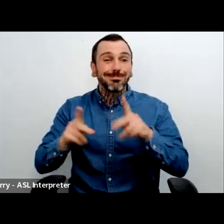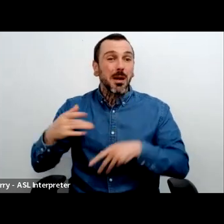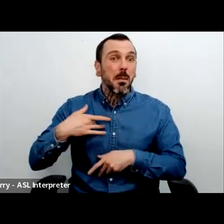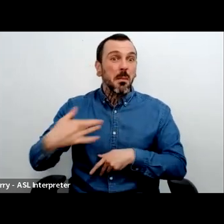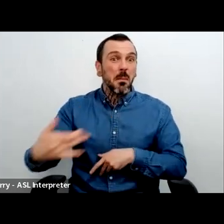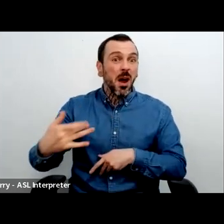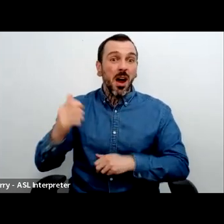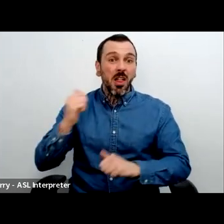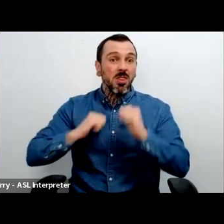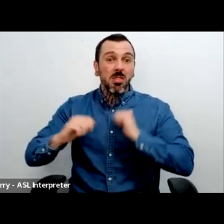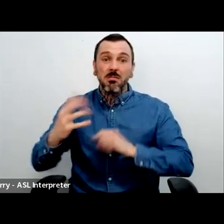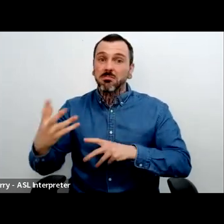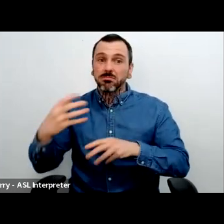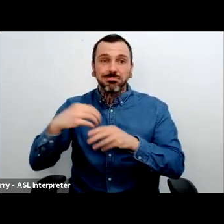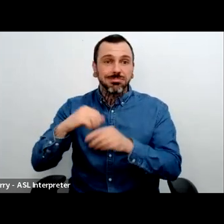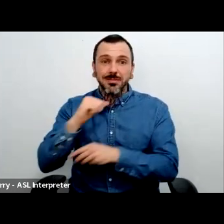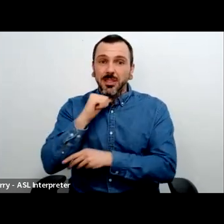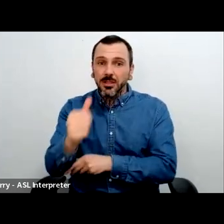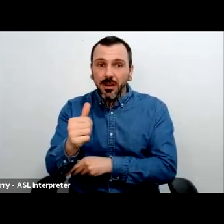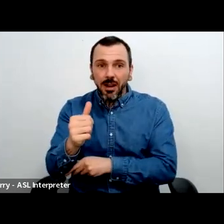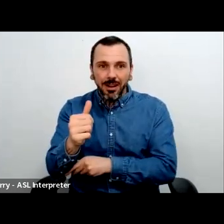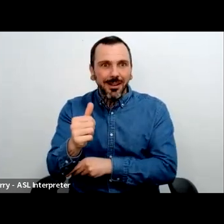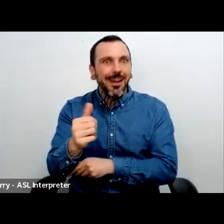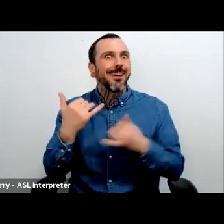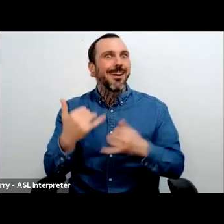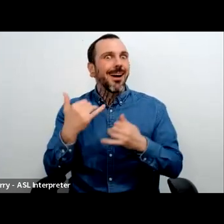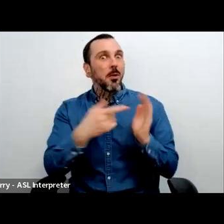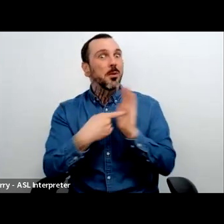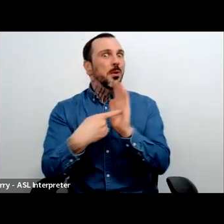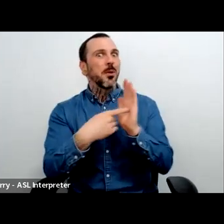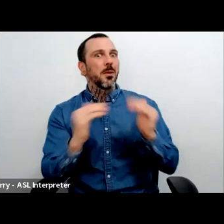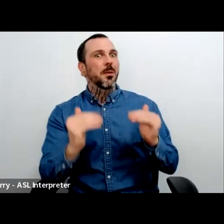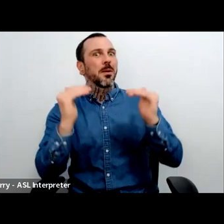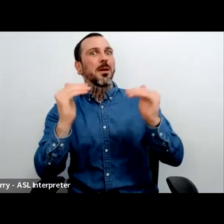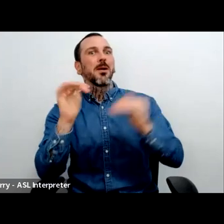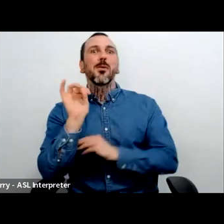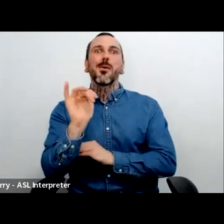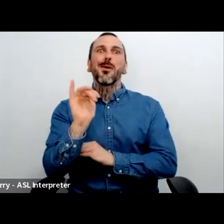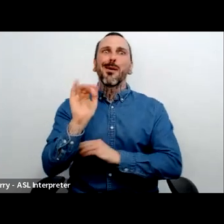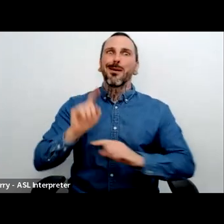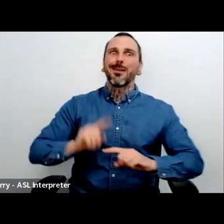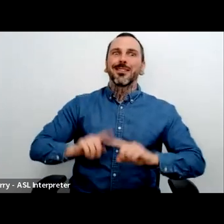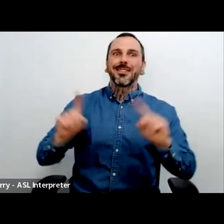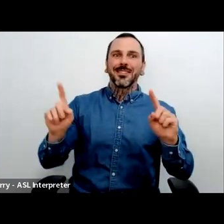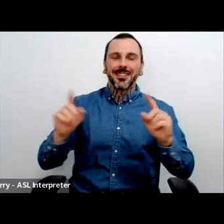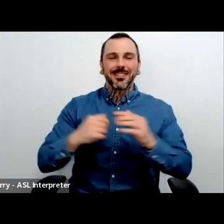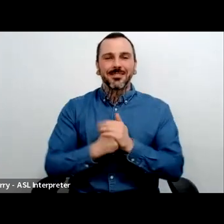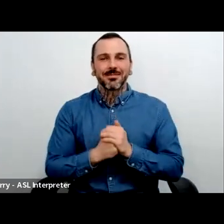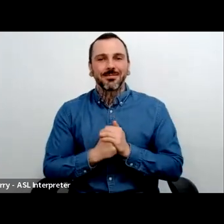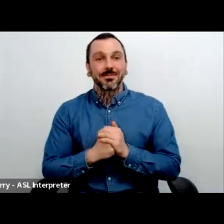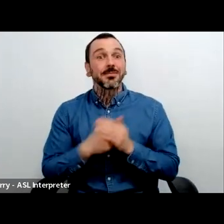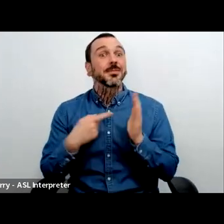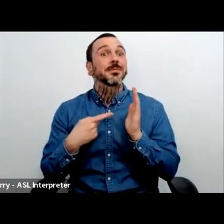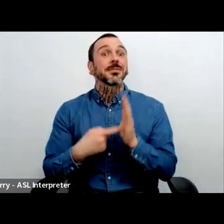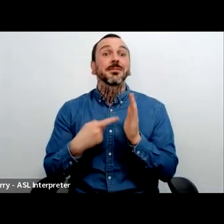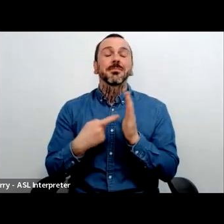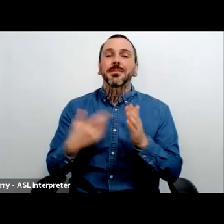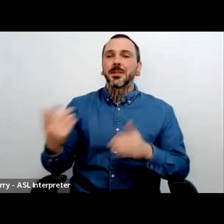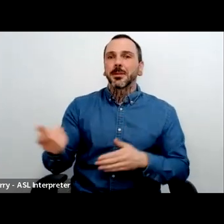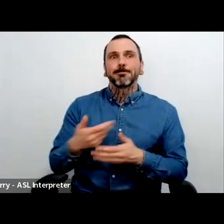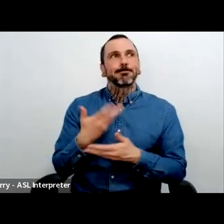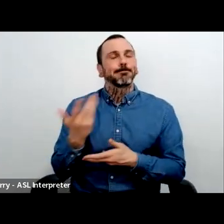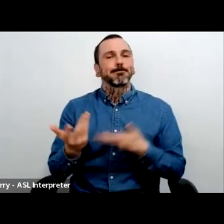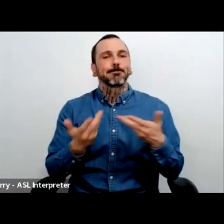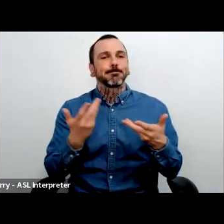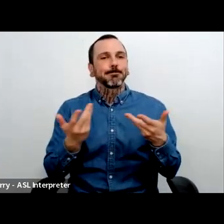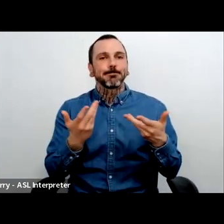people will remember when Steve Galluccio put on Mambo Italiano and Michel Tremblay for free translated into French. So it was playing in